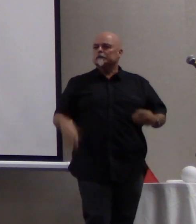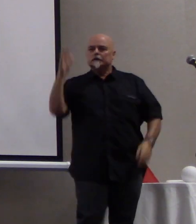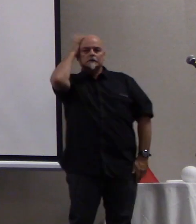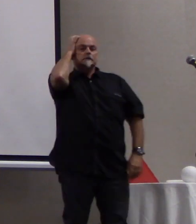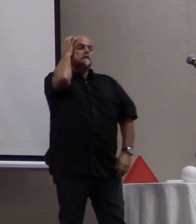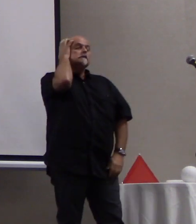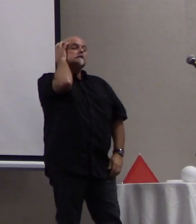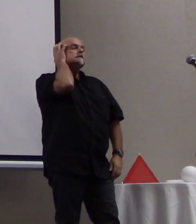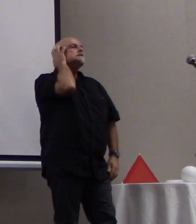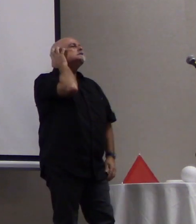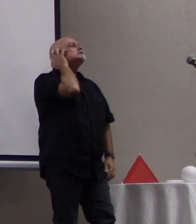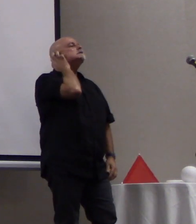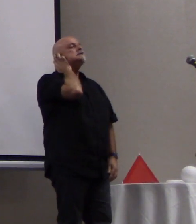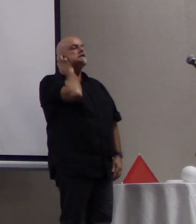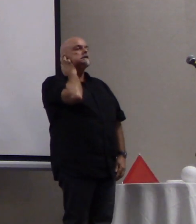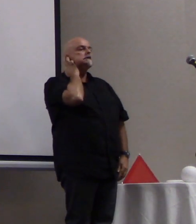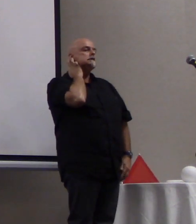So tonight,